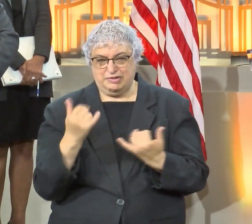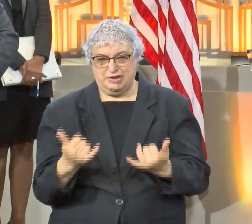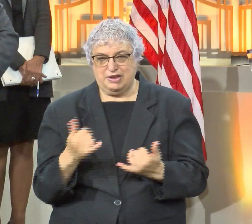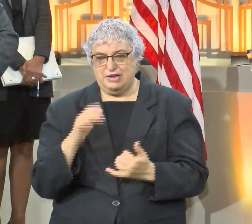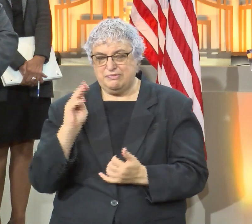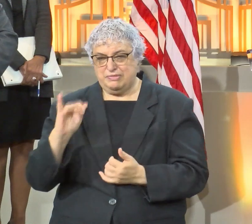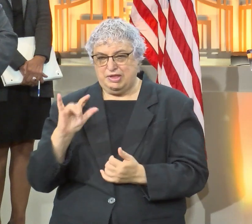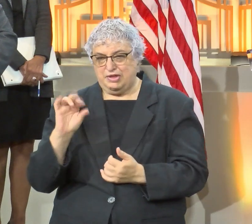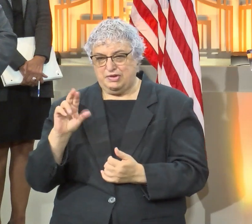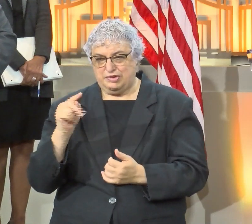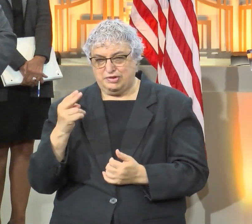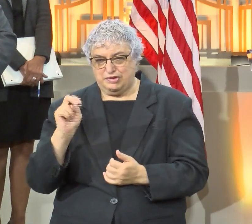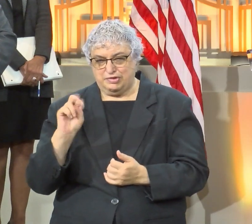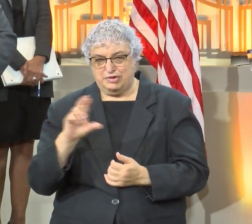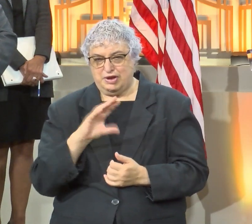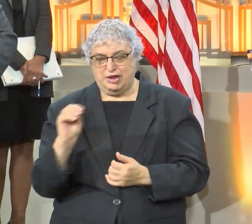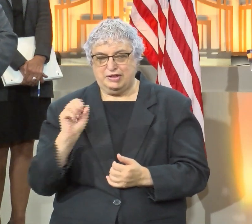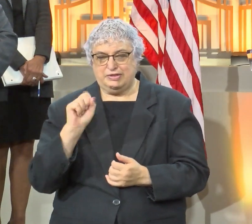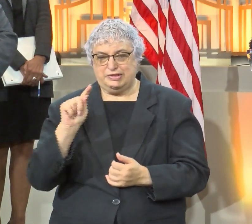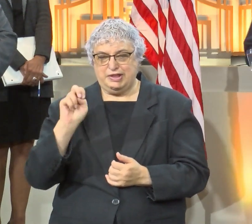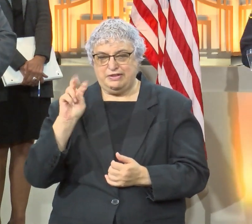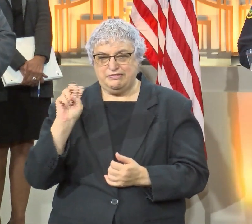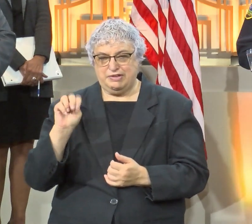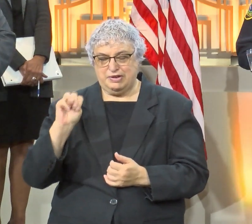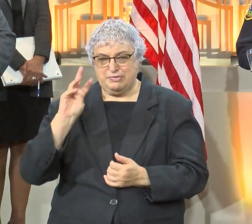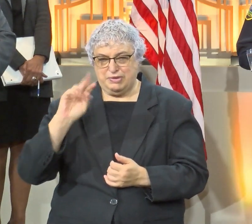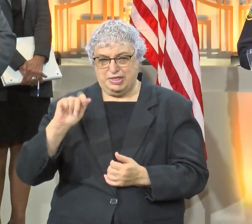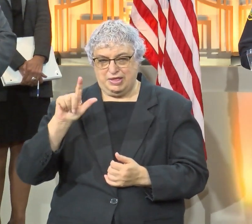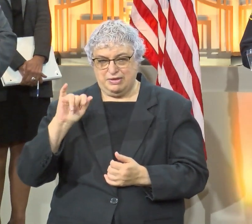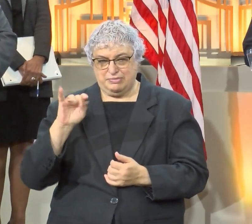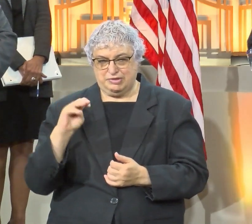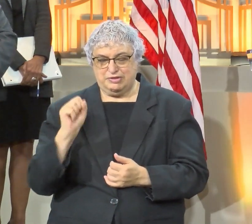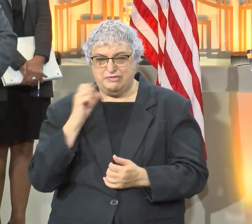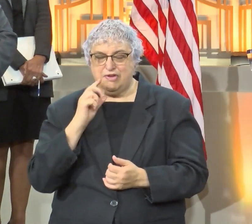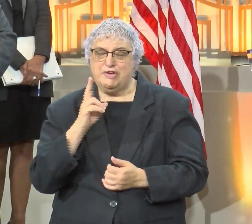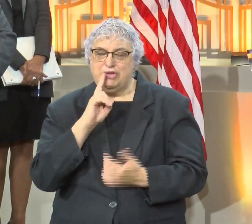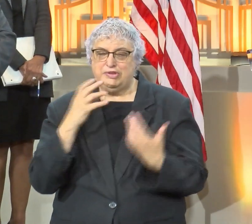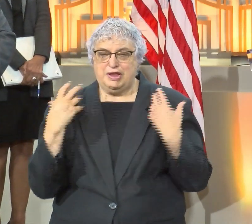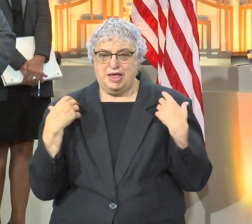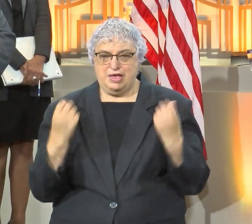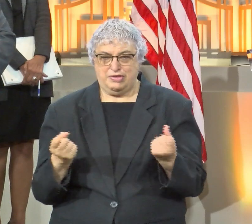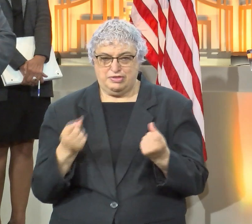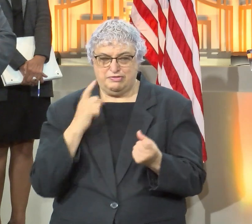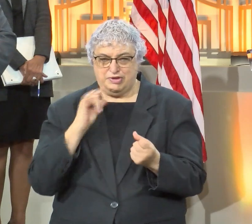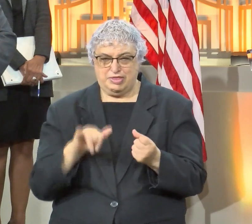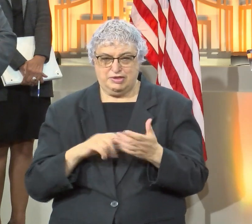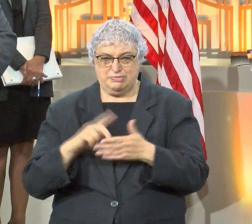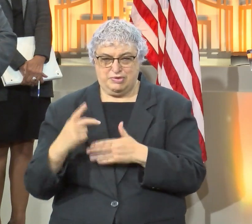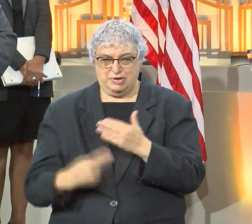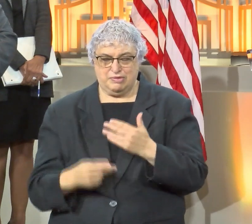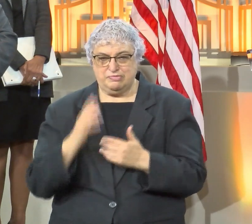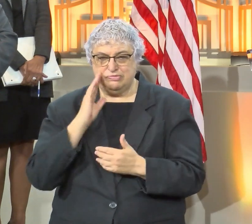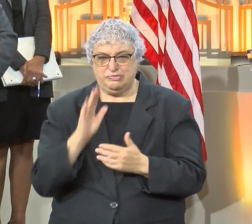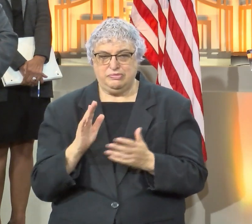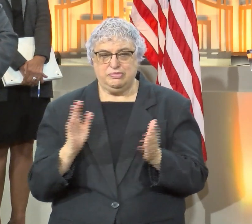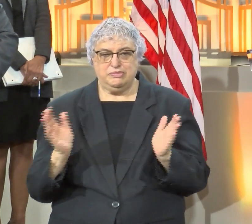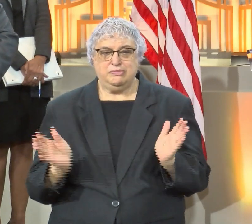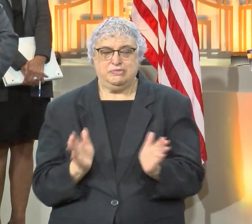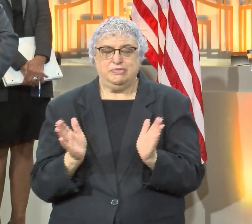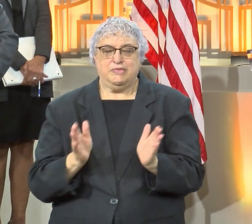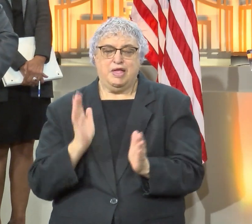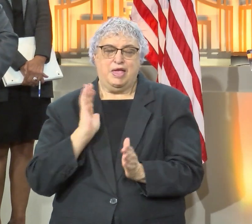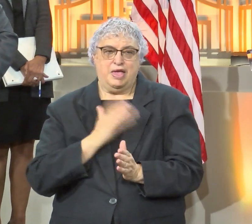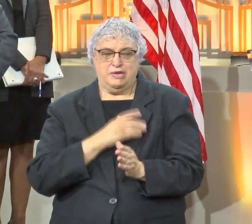Mayor Turner and also Stephen Williams, the Director of Houston Health, for this program. And it will greatly enhance our